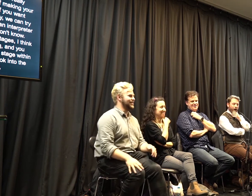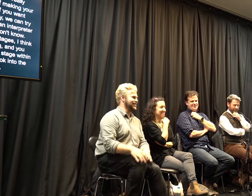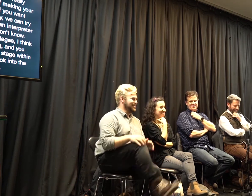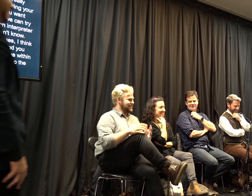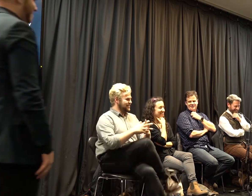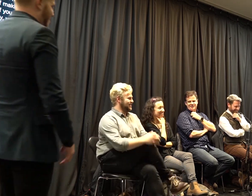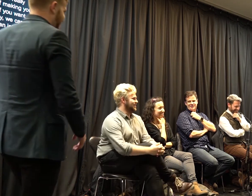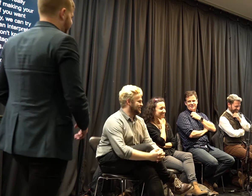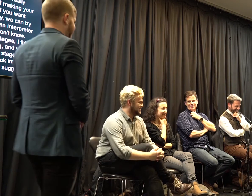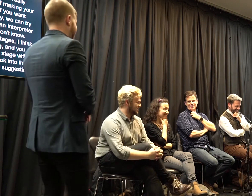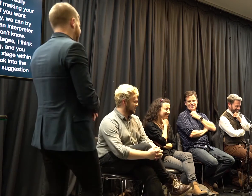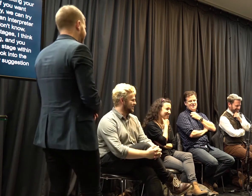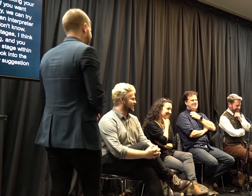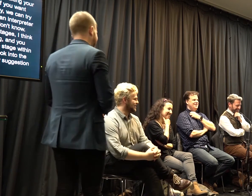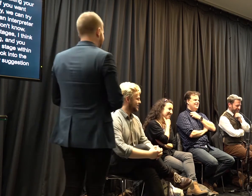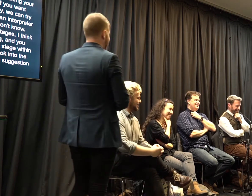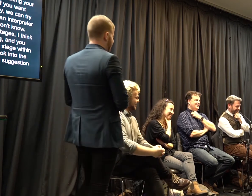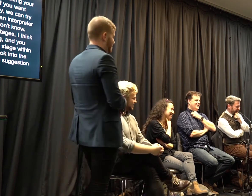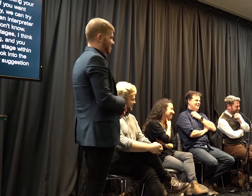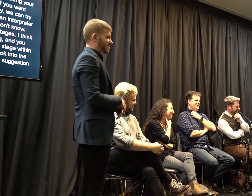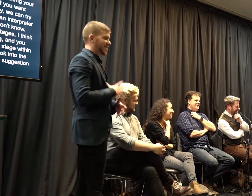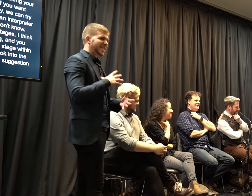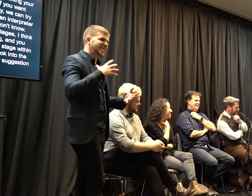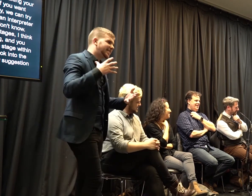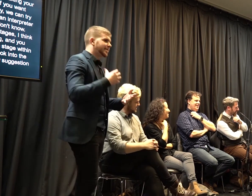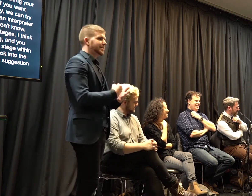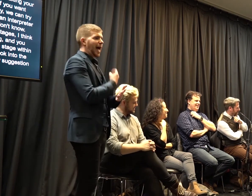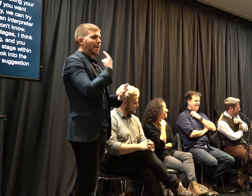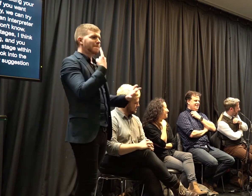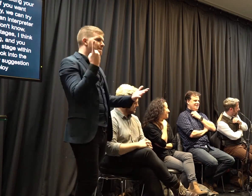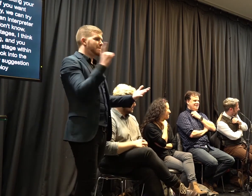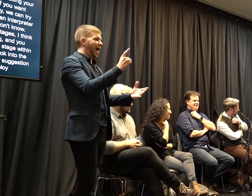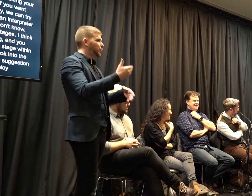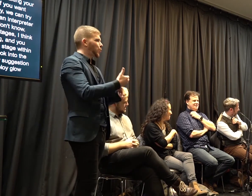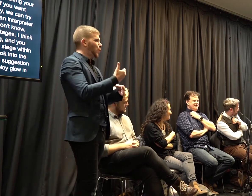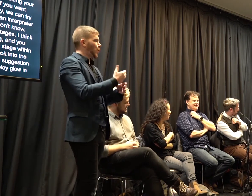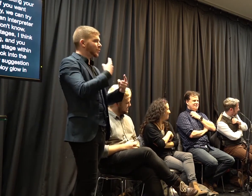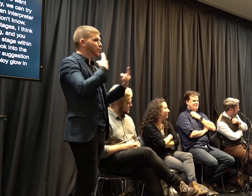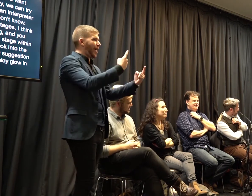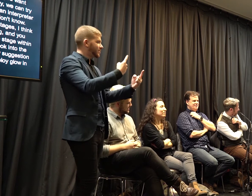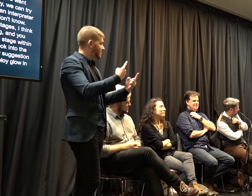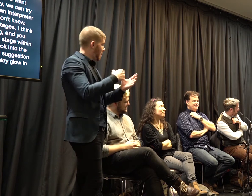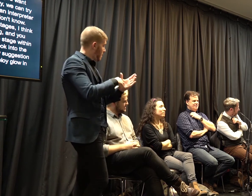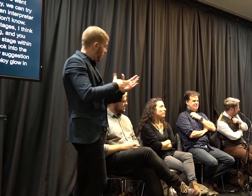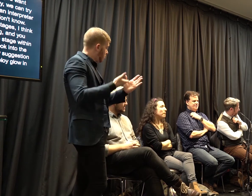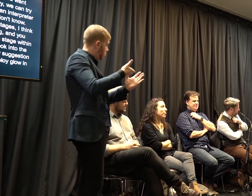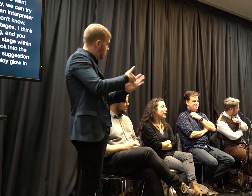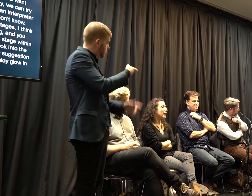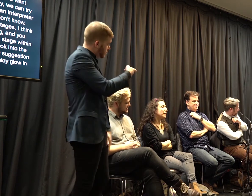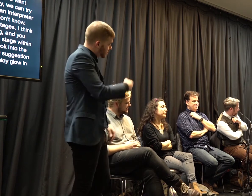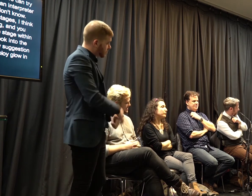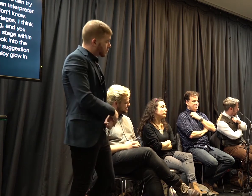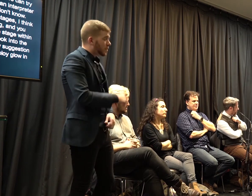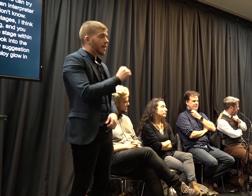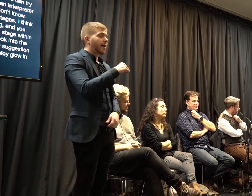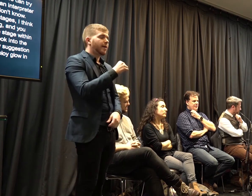interpreters. I don't think that's actually Perhaps. I was going to take that one back to work. Michael, can I ask you to chip on that one? Yeah,